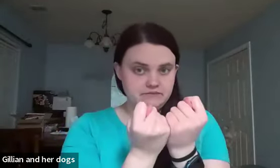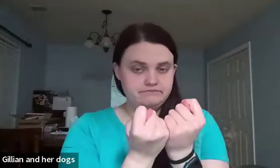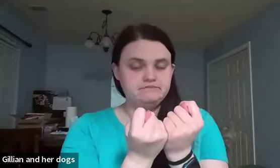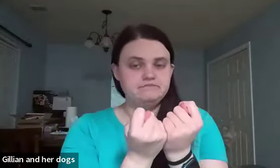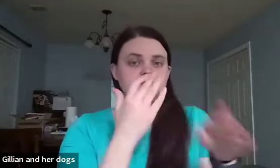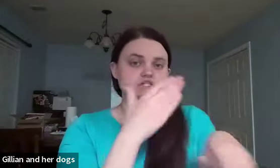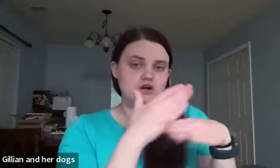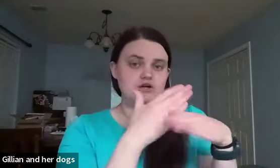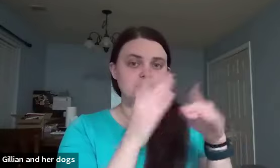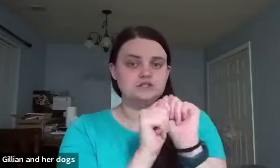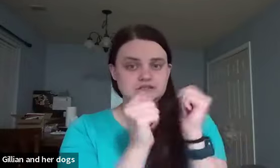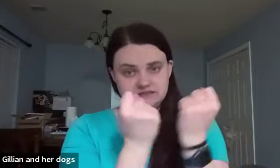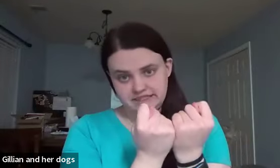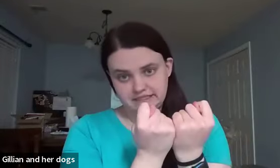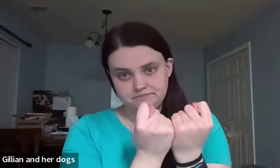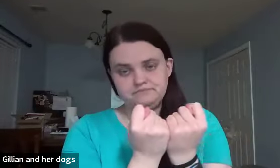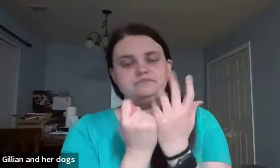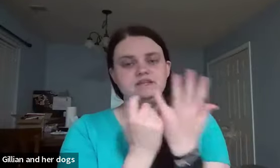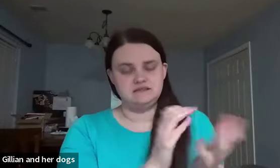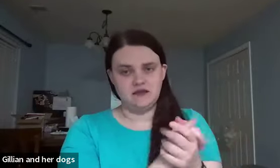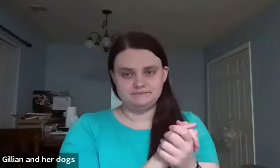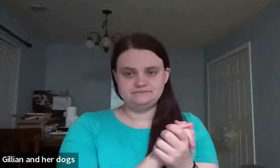team, soccer, team, things like that.